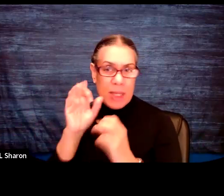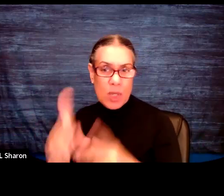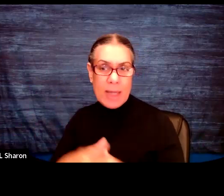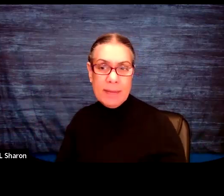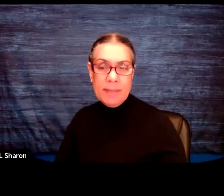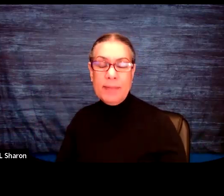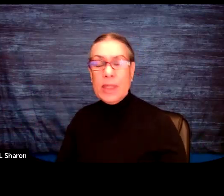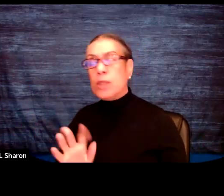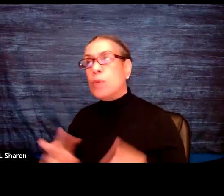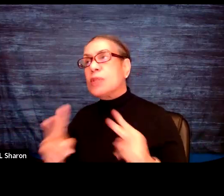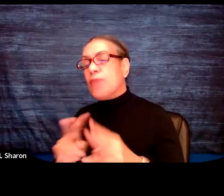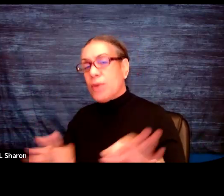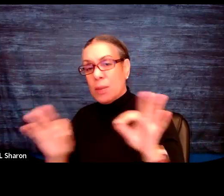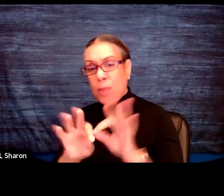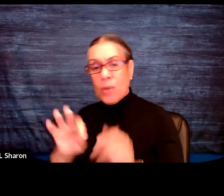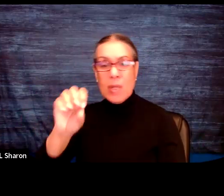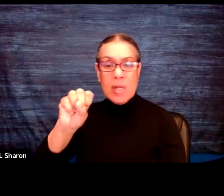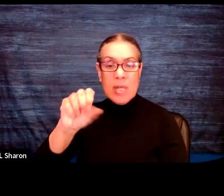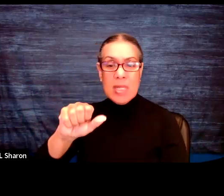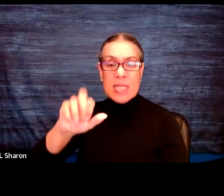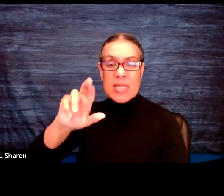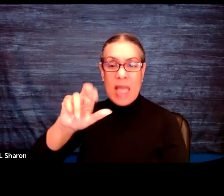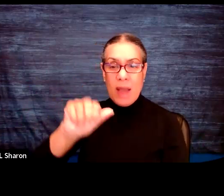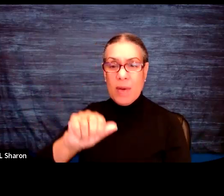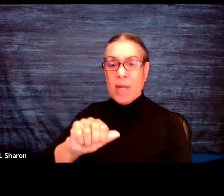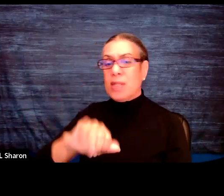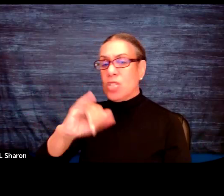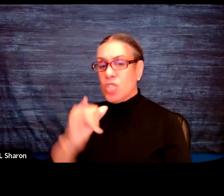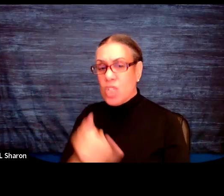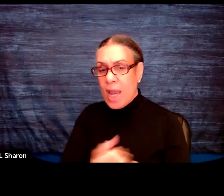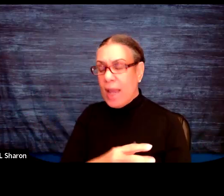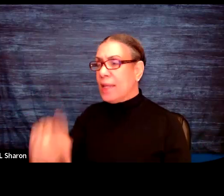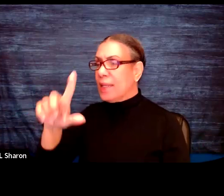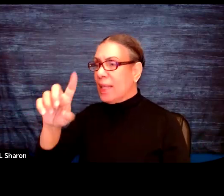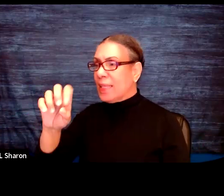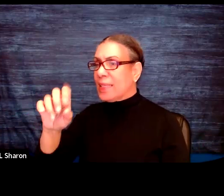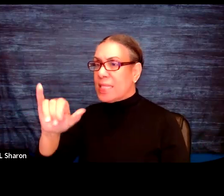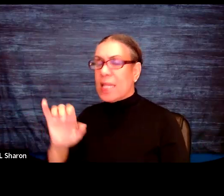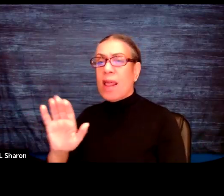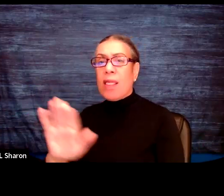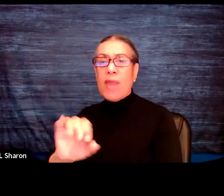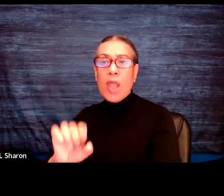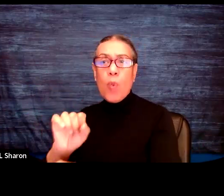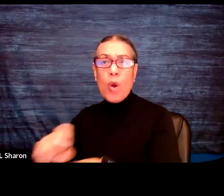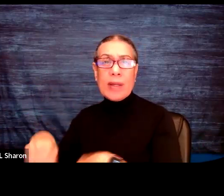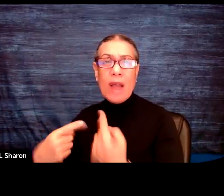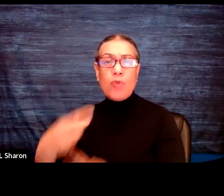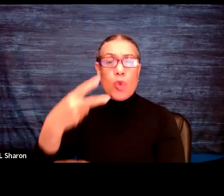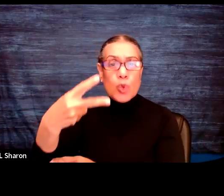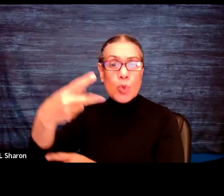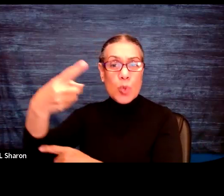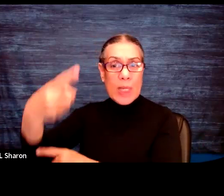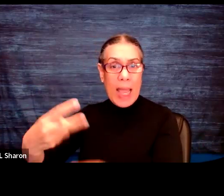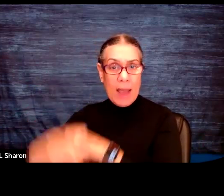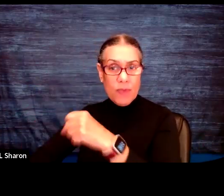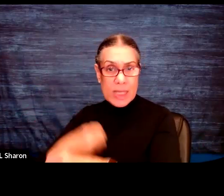emphasize enough Sarah J's work, Leslie's work, this whole structure of MTSS we've worked on now for 2.5 years.